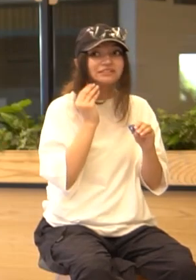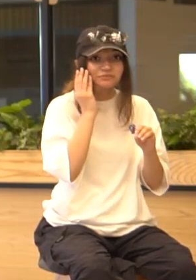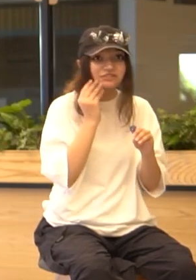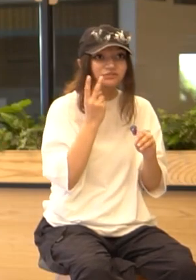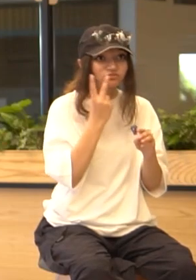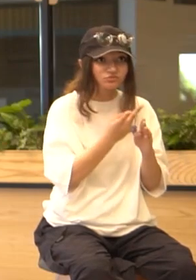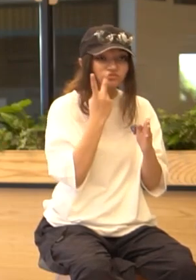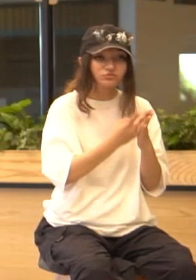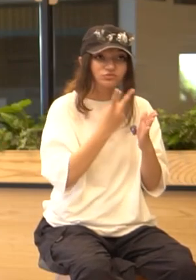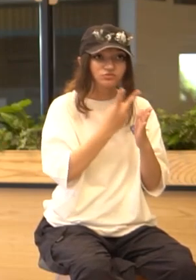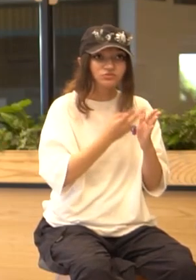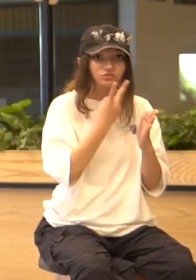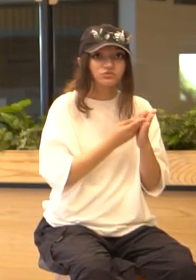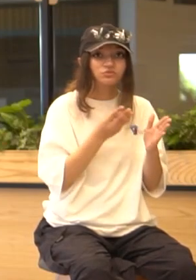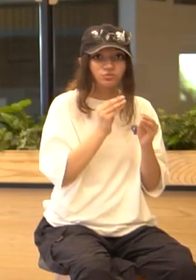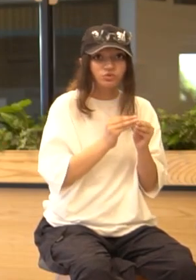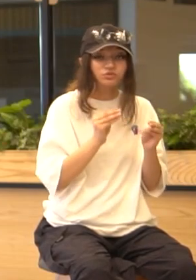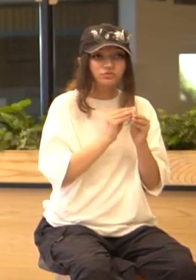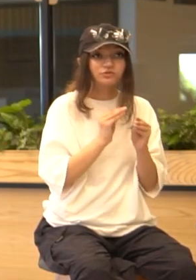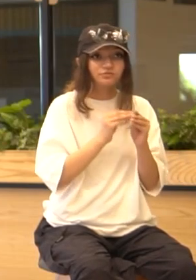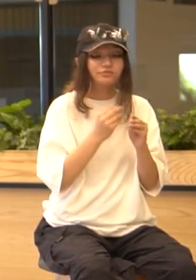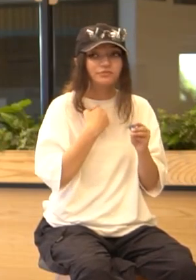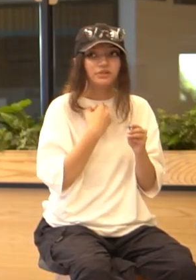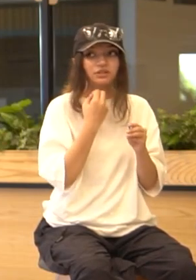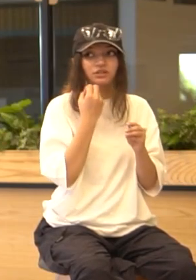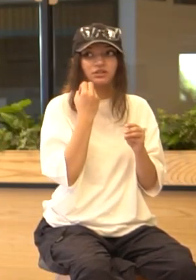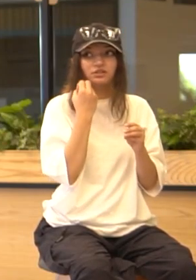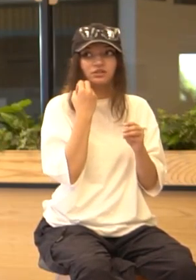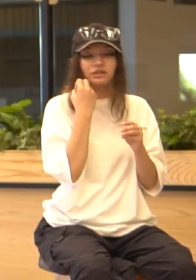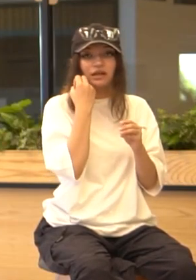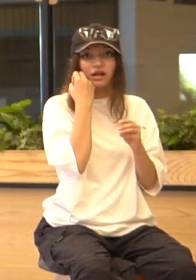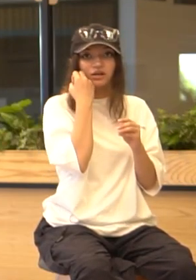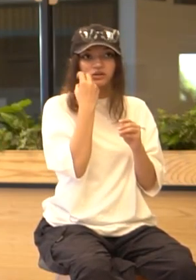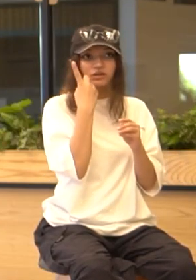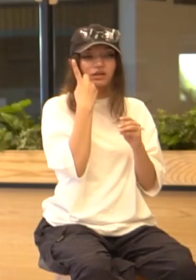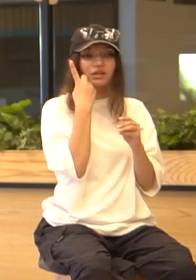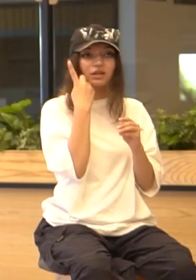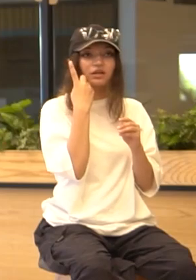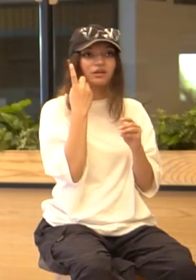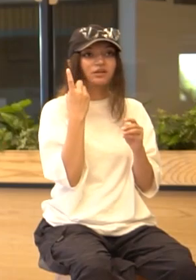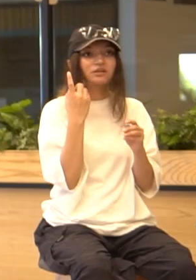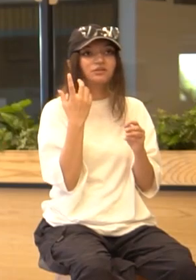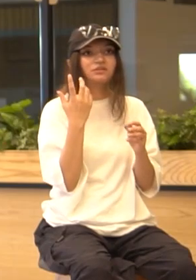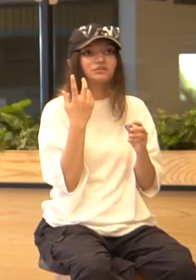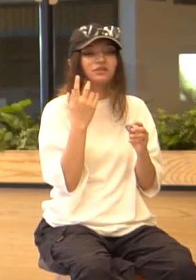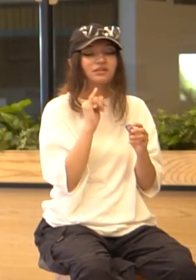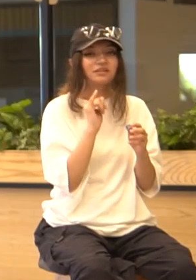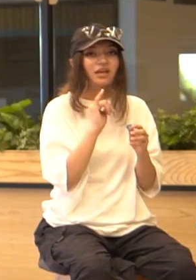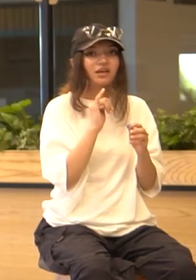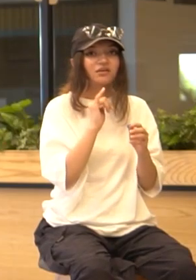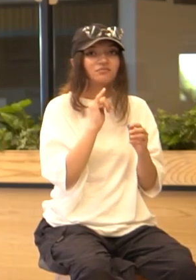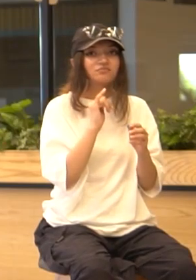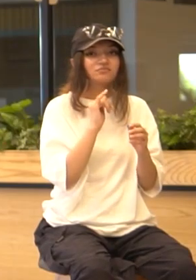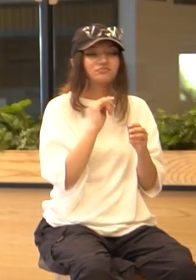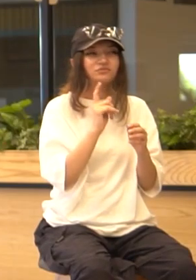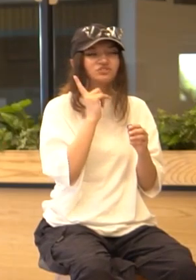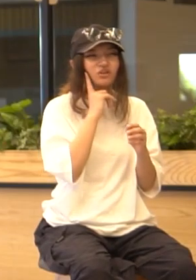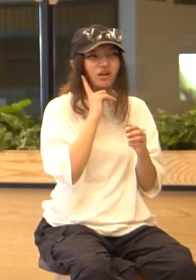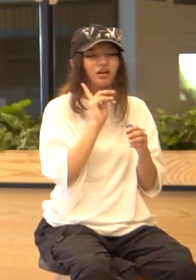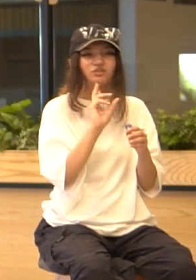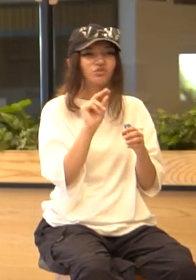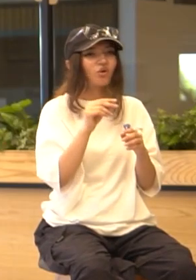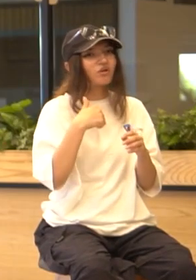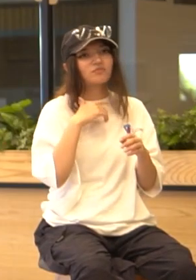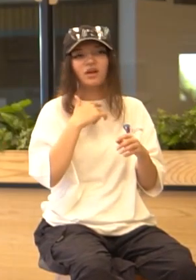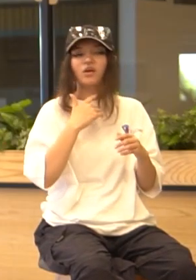right? So usme wo ambiguity aa gayi. And I think like it was just like a journey for me, right? That I went through a phase